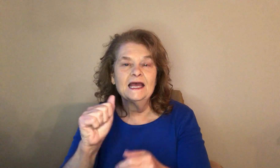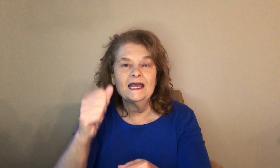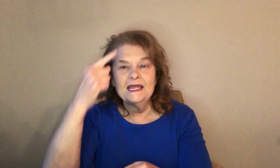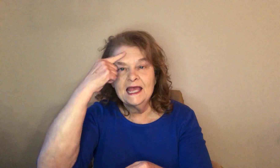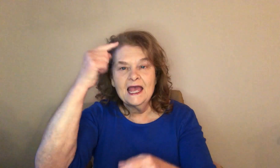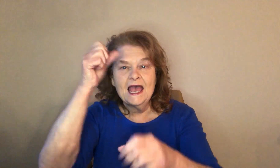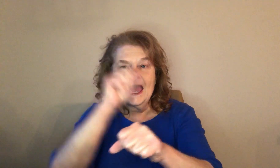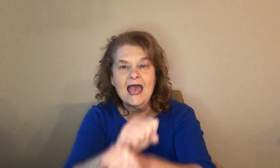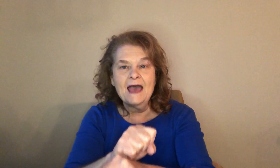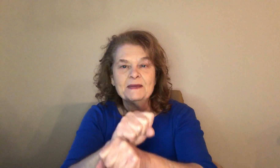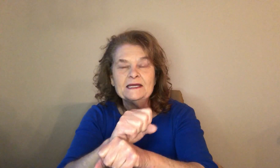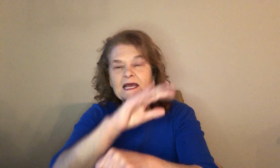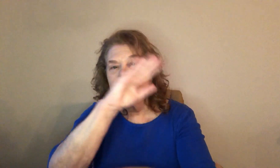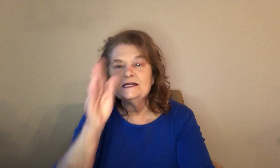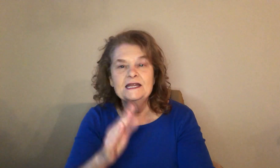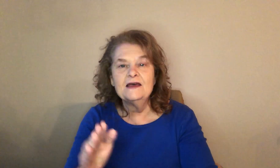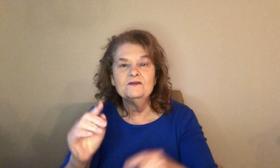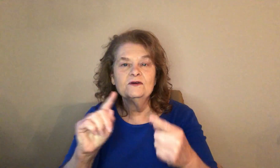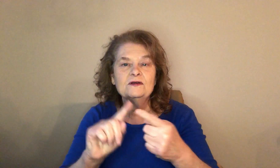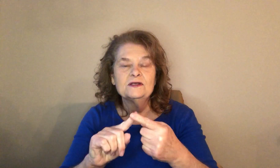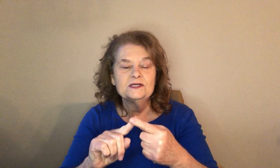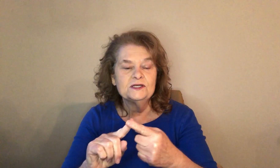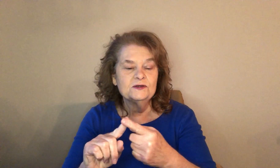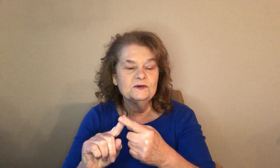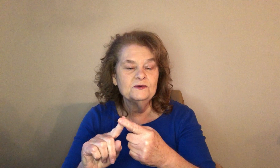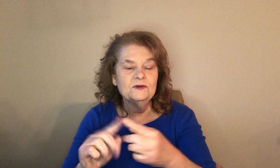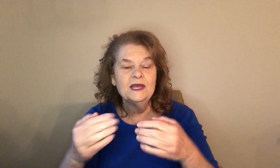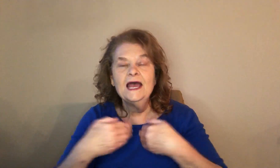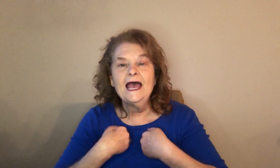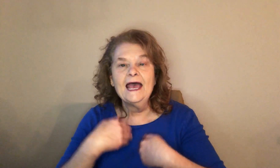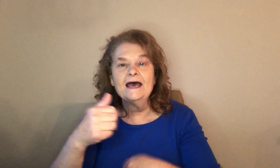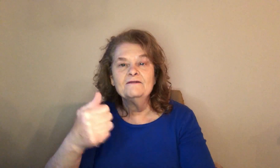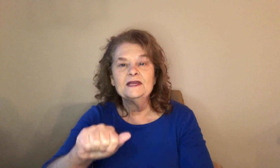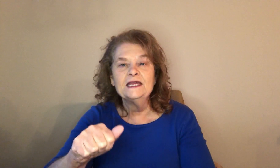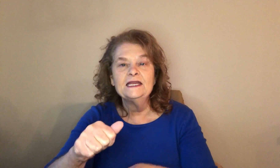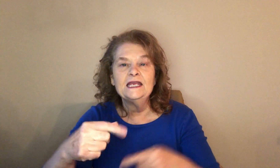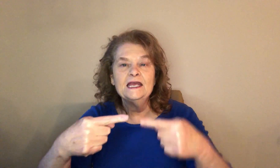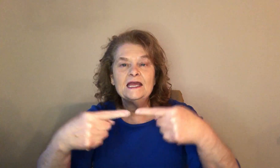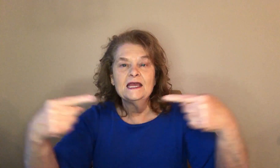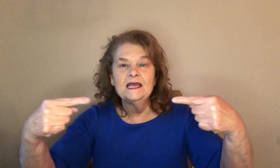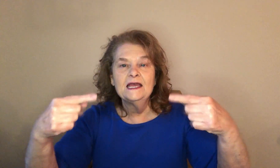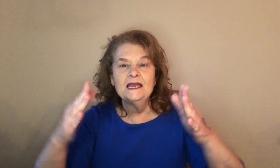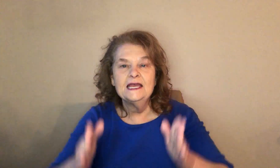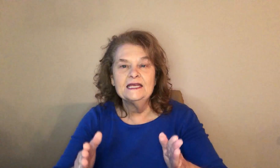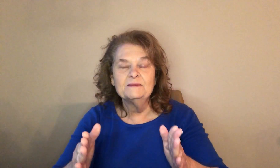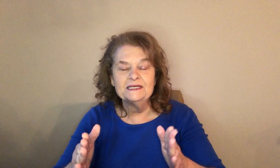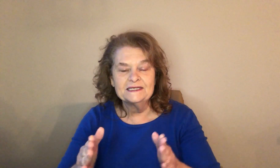a habit never to have any enemies.